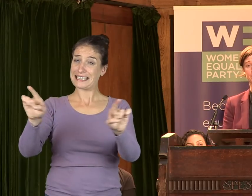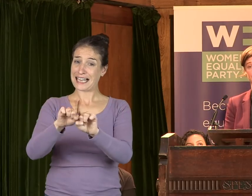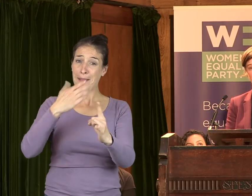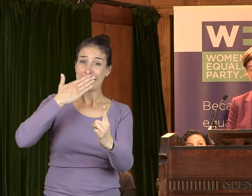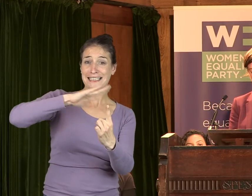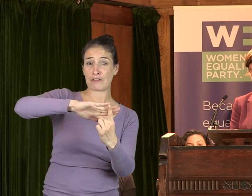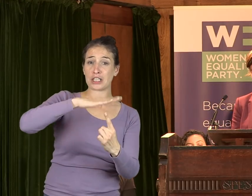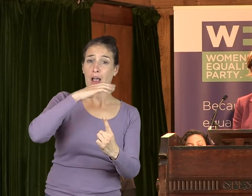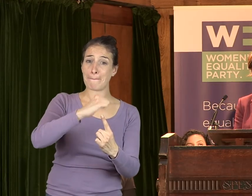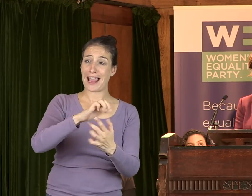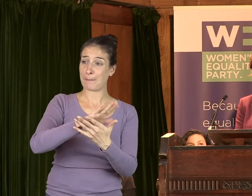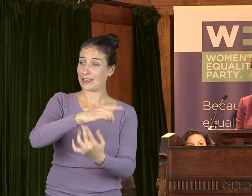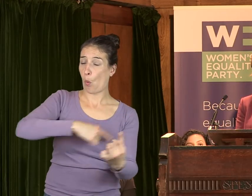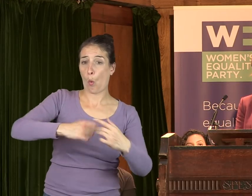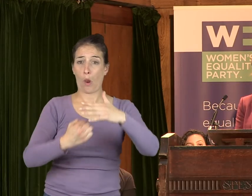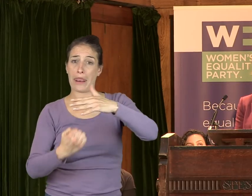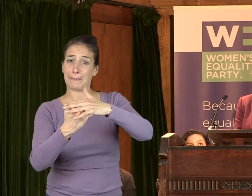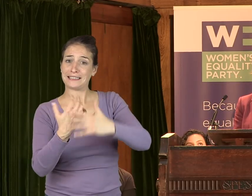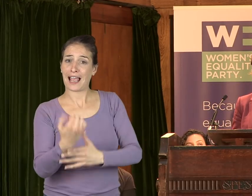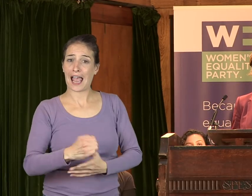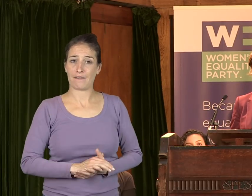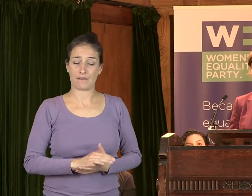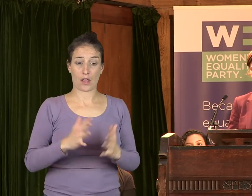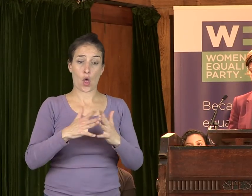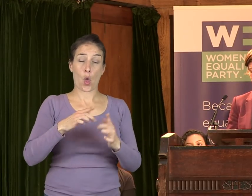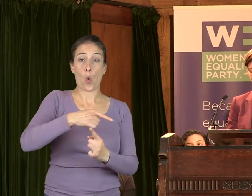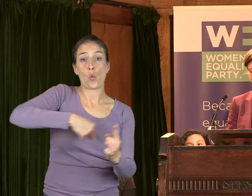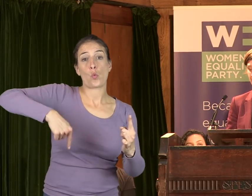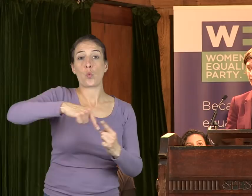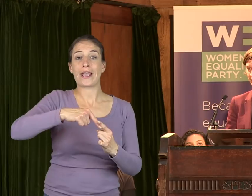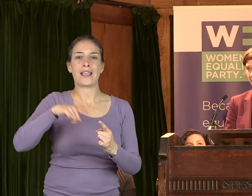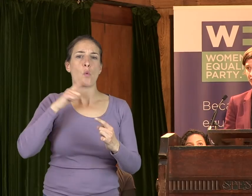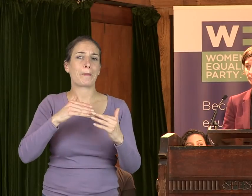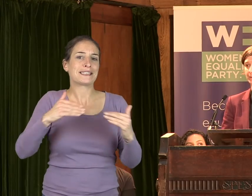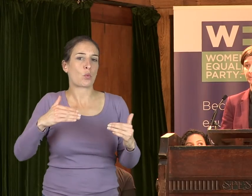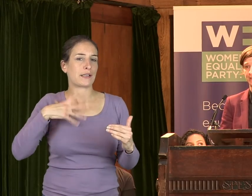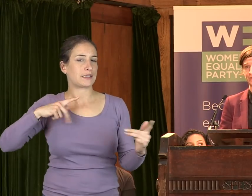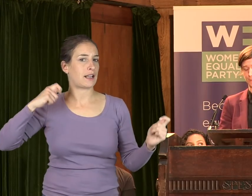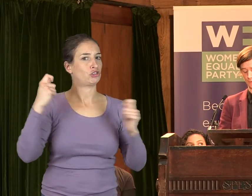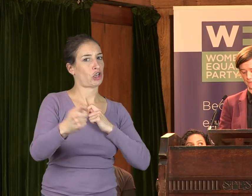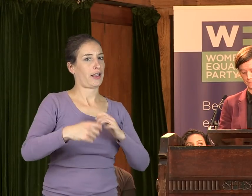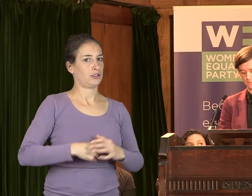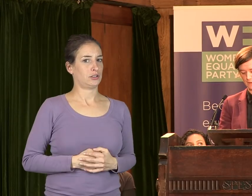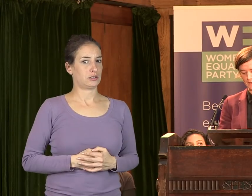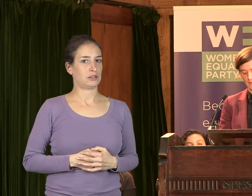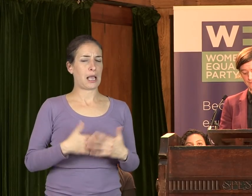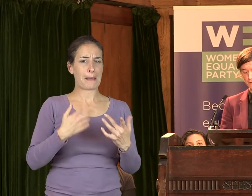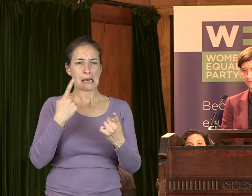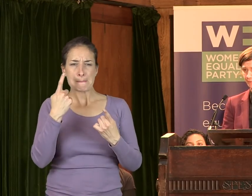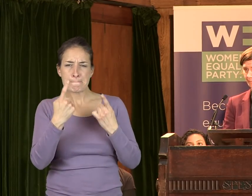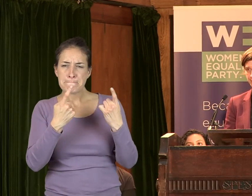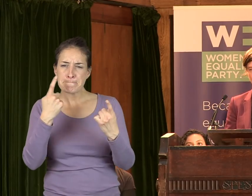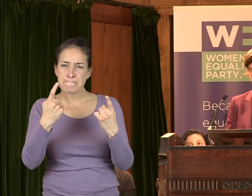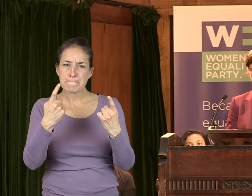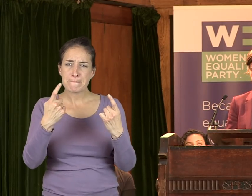we aim to change that. I have looked for, but not found, equal coverage of women playing sport. I have